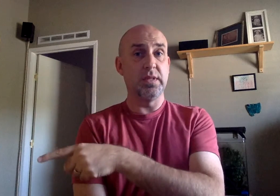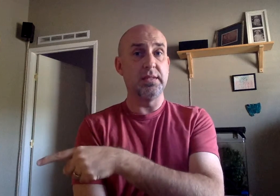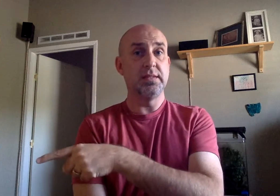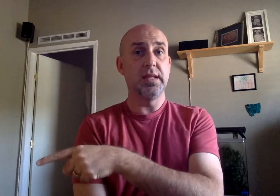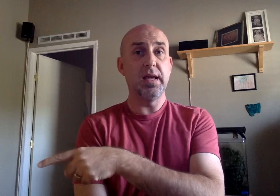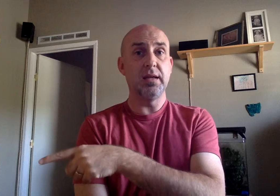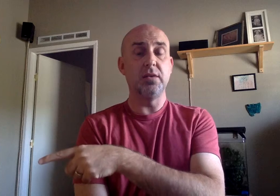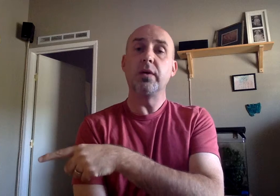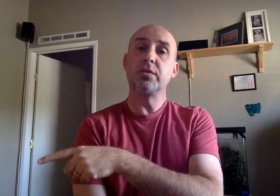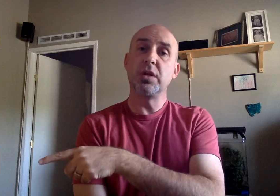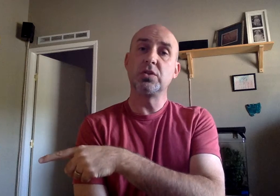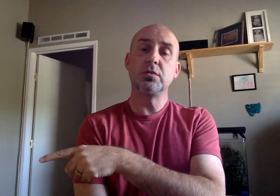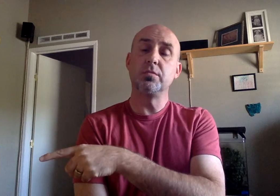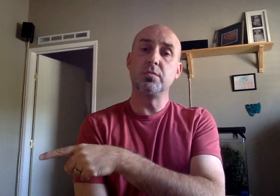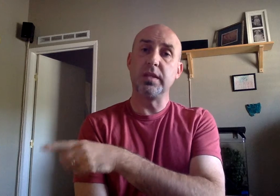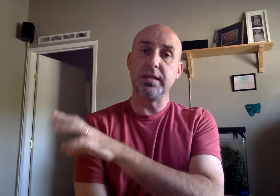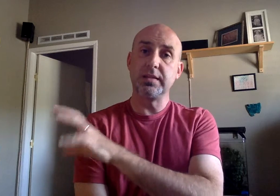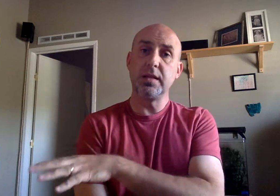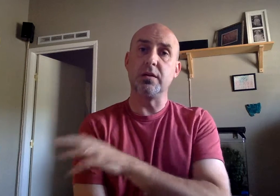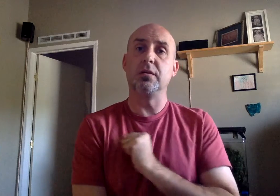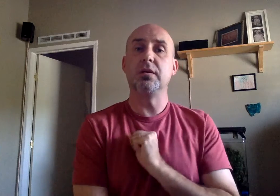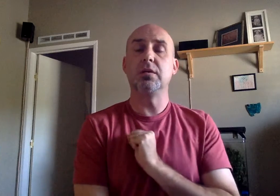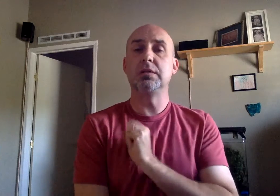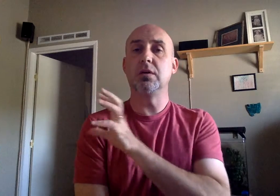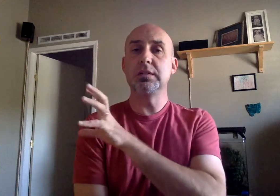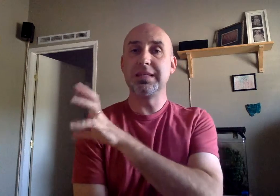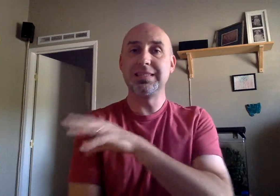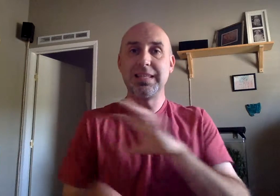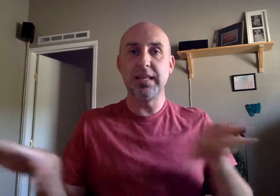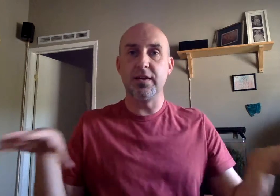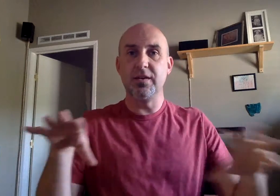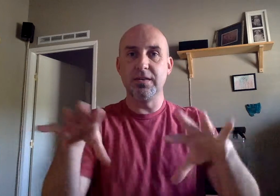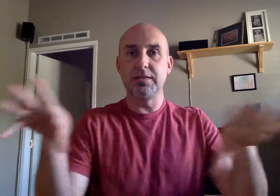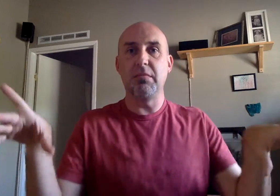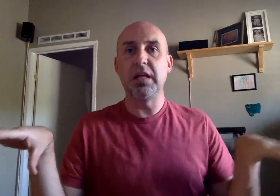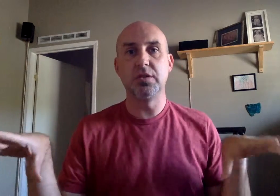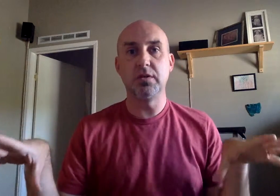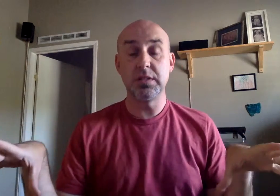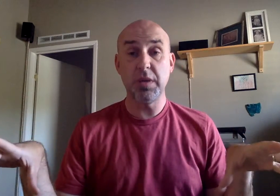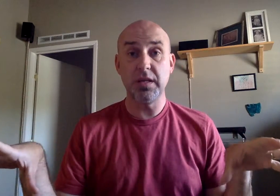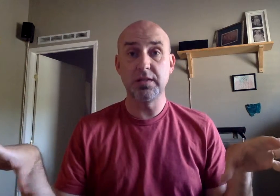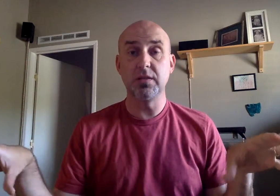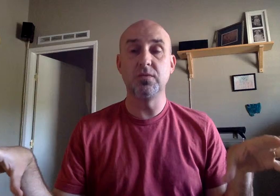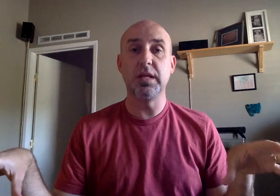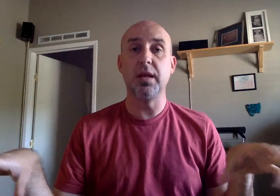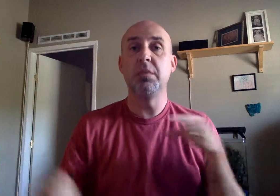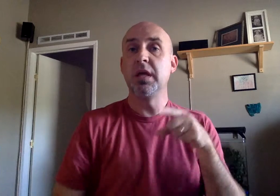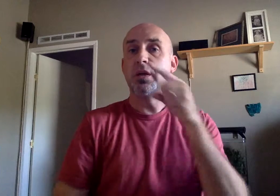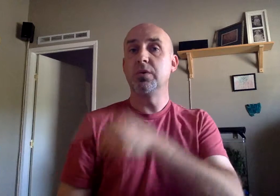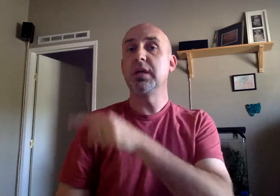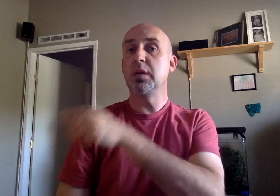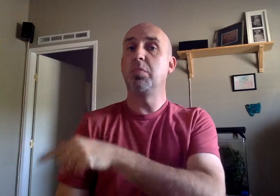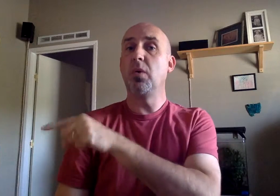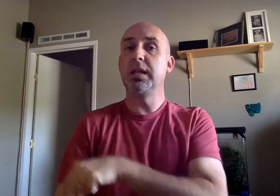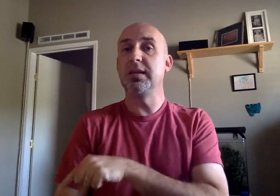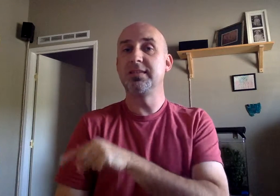they stay. And you have to make sure that they stay there. As long as they stay there in this imaginary space that you've set up, you can keep pointing to